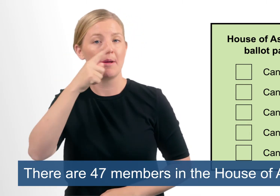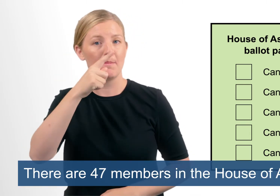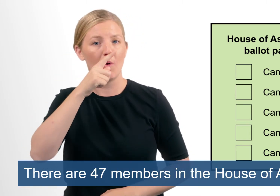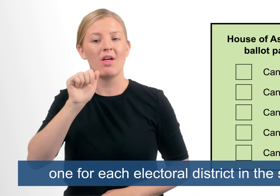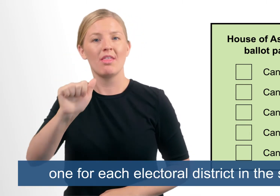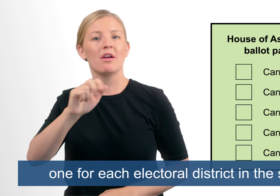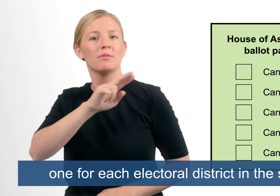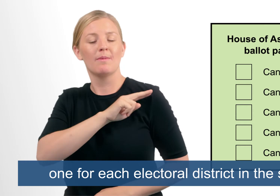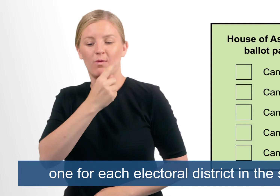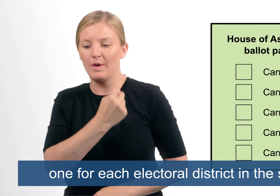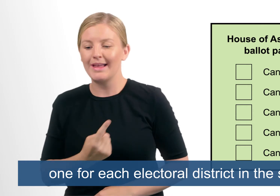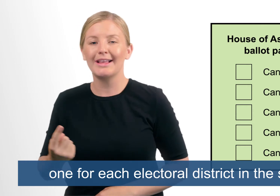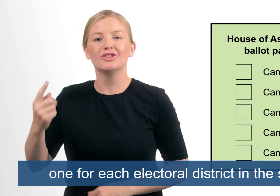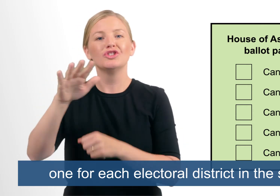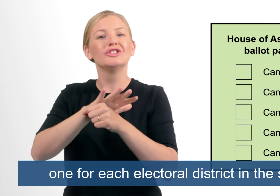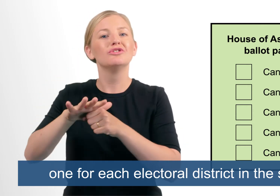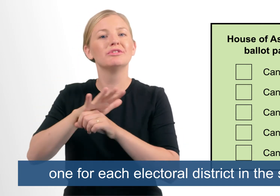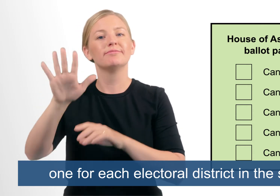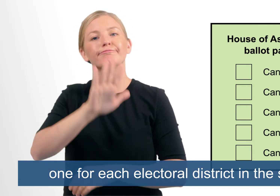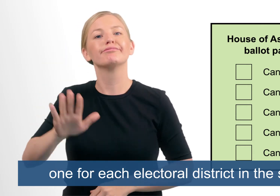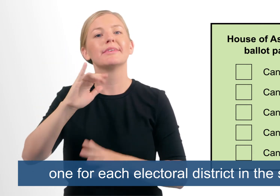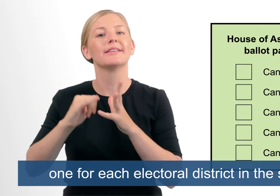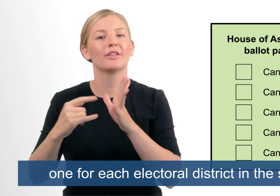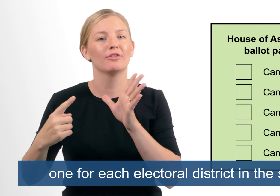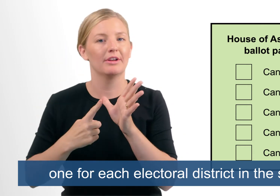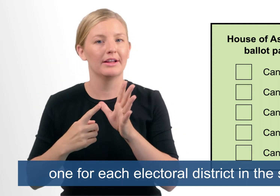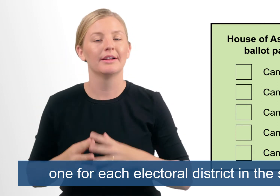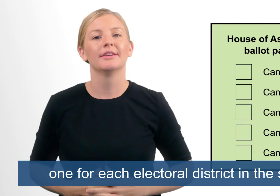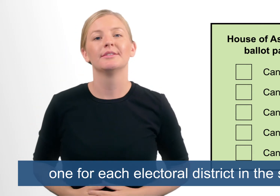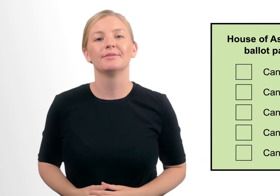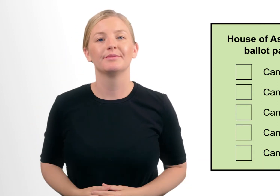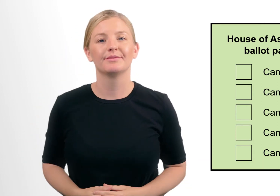one for each electoral district in the state.